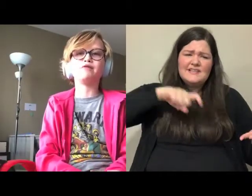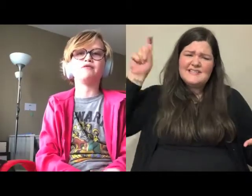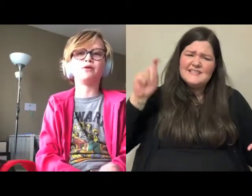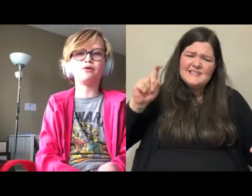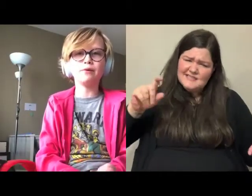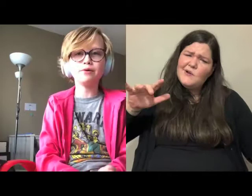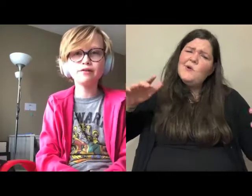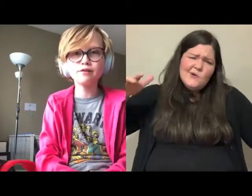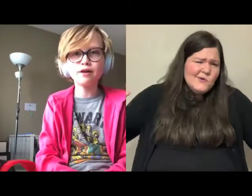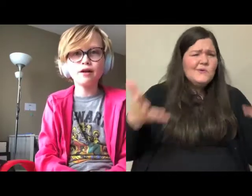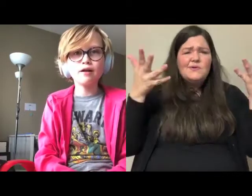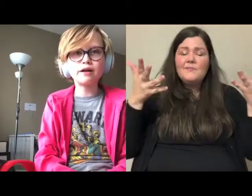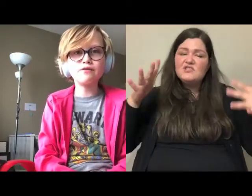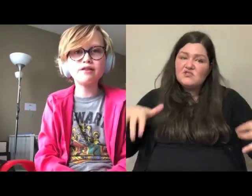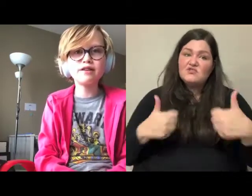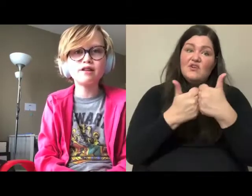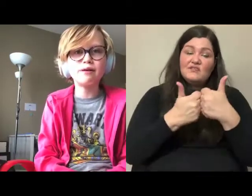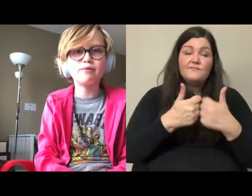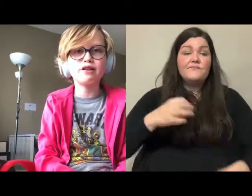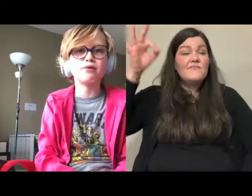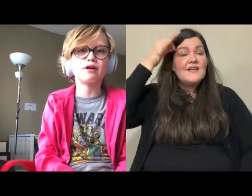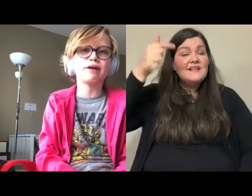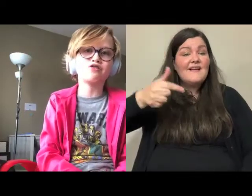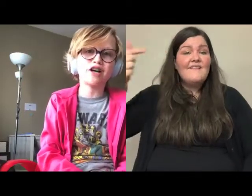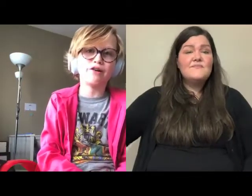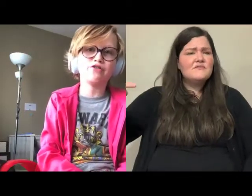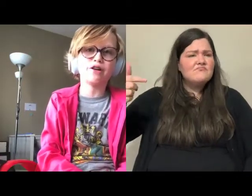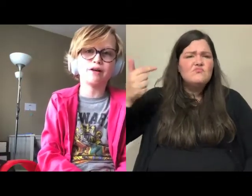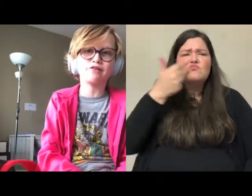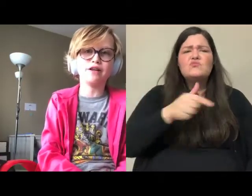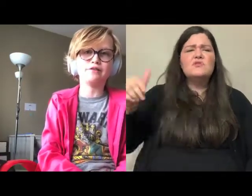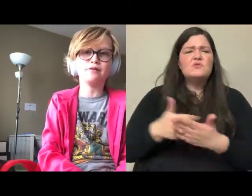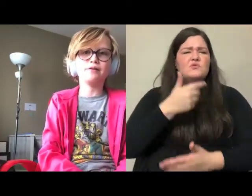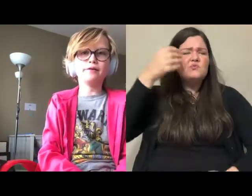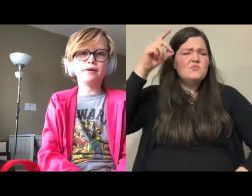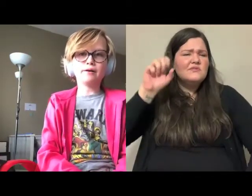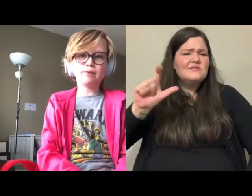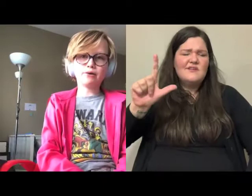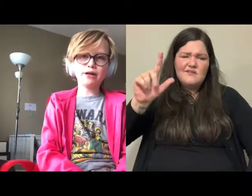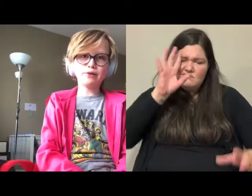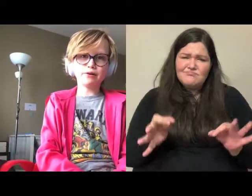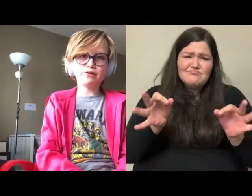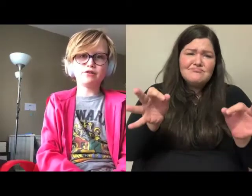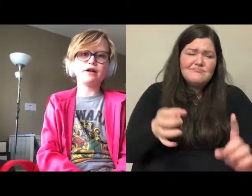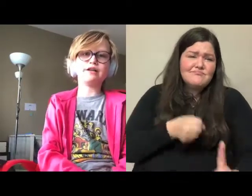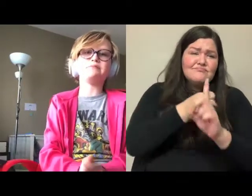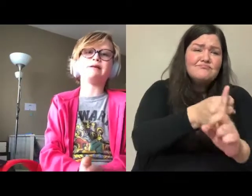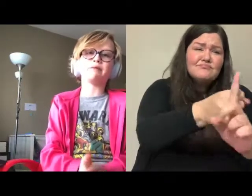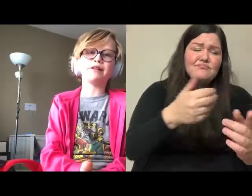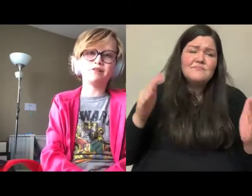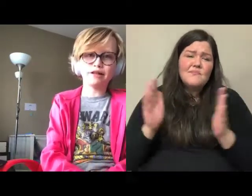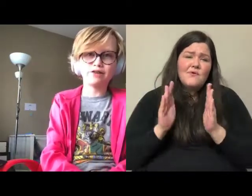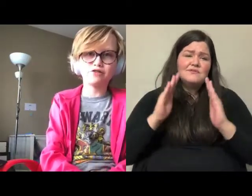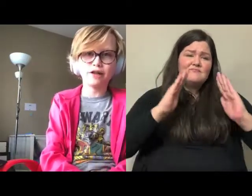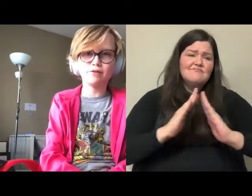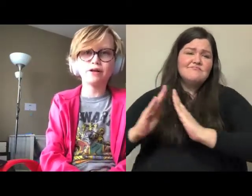of people live in rural communities. Convincing these people is both our biggest challenge and our biggest need. The Green New Deal does not need to be